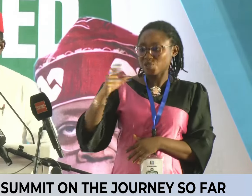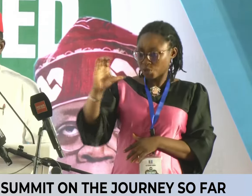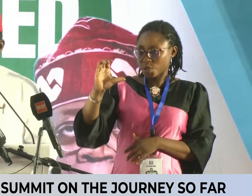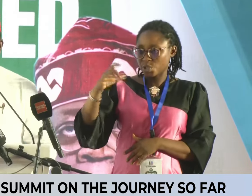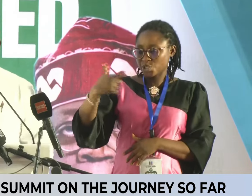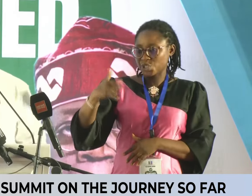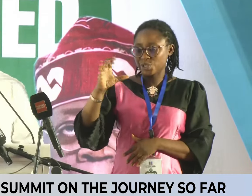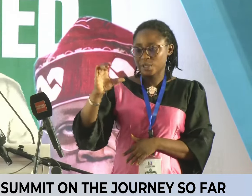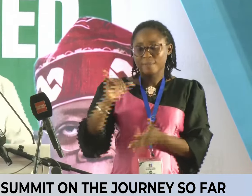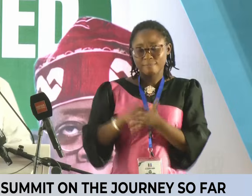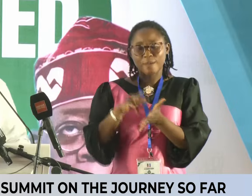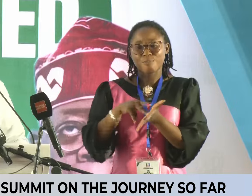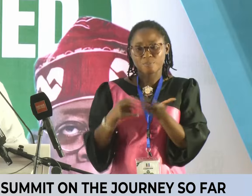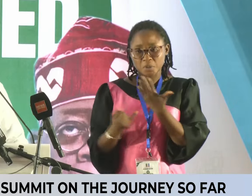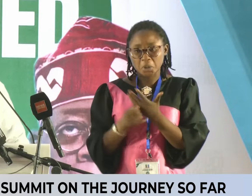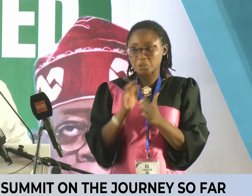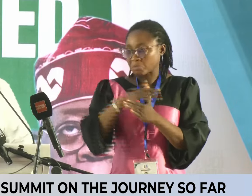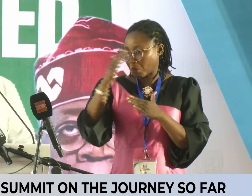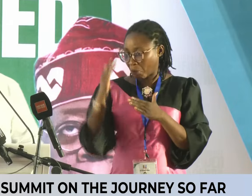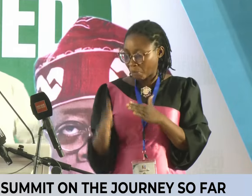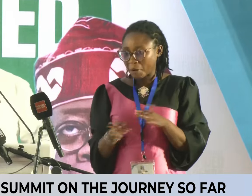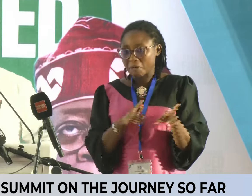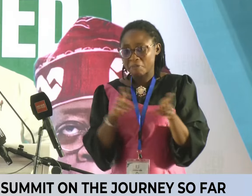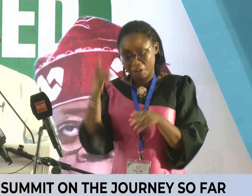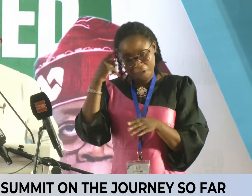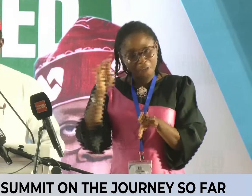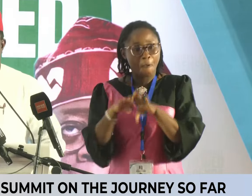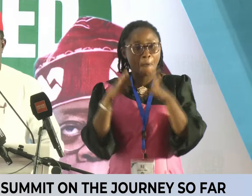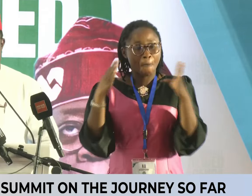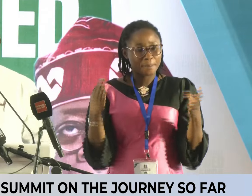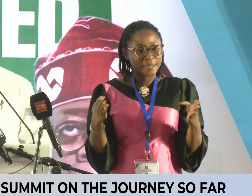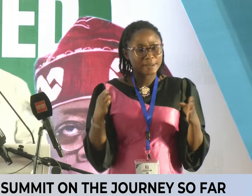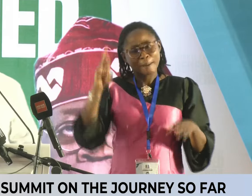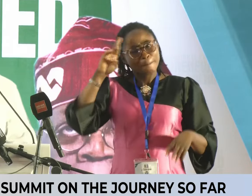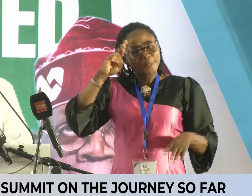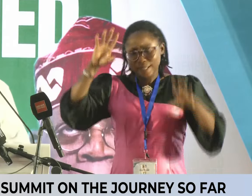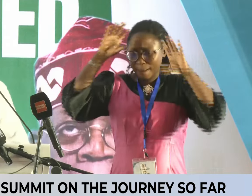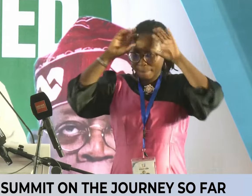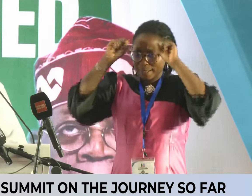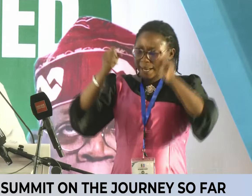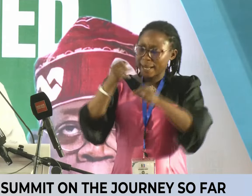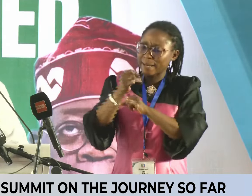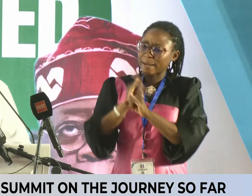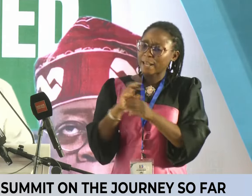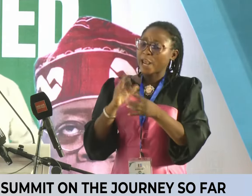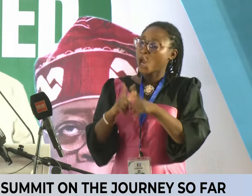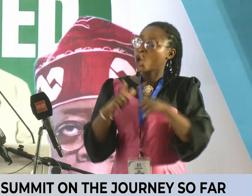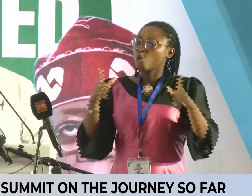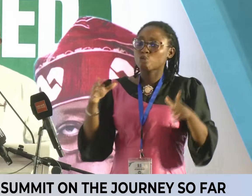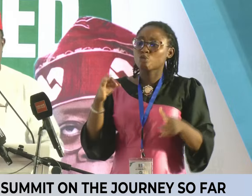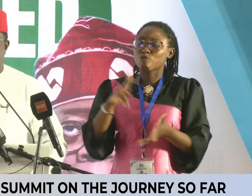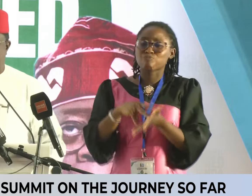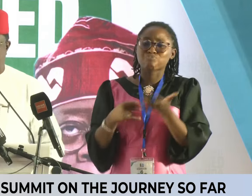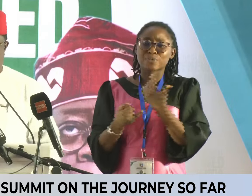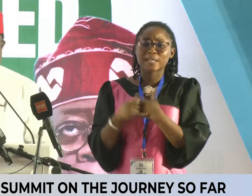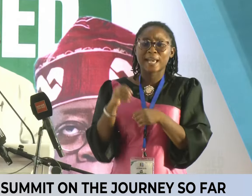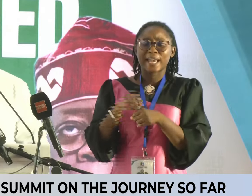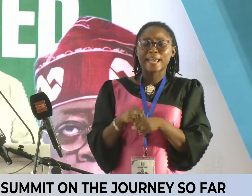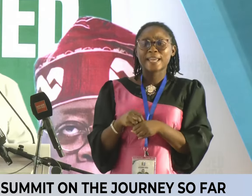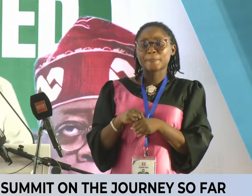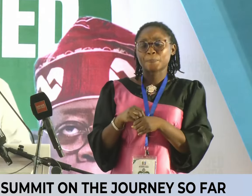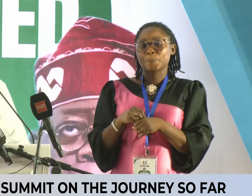That project is completed and is set for commissioning. Mr. President inherited a number of projects along East-West